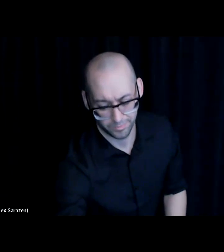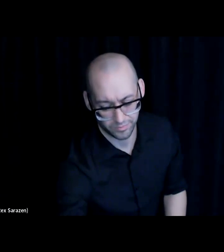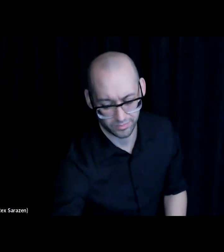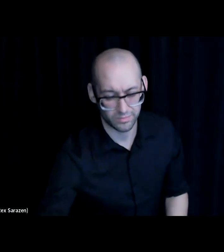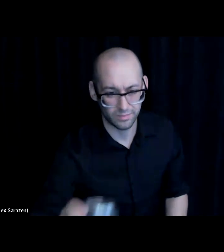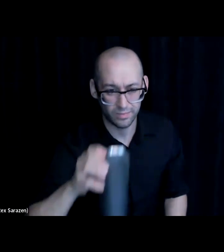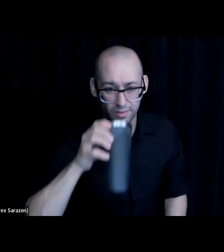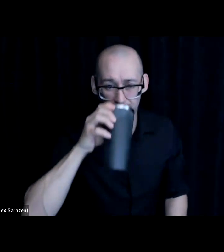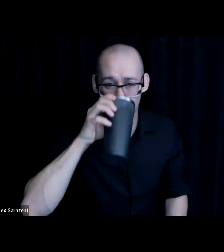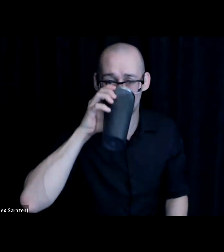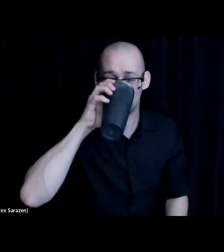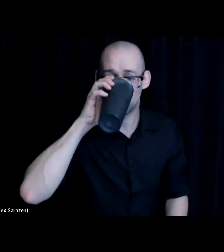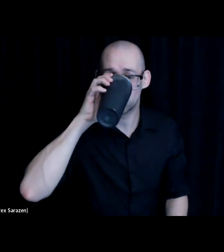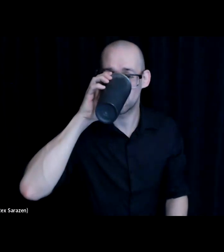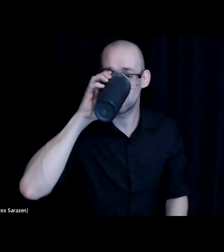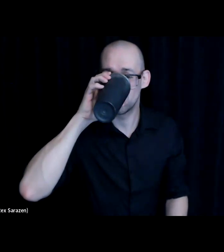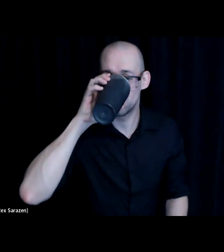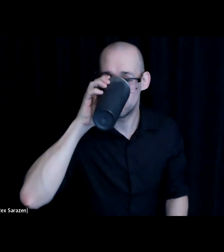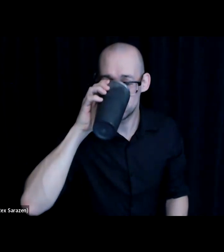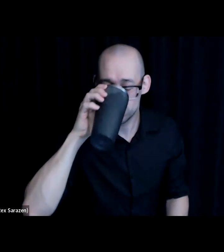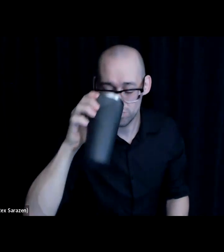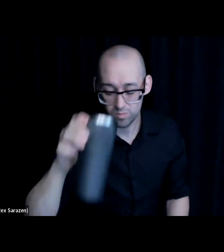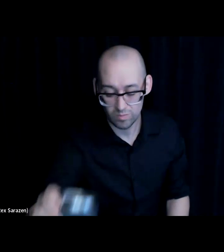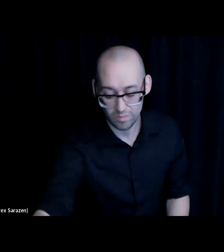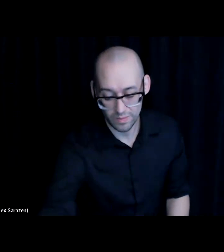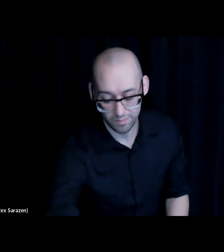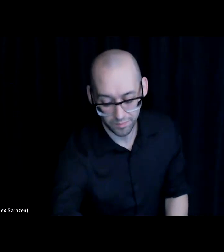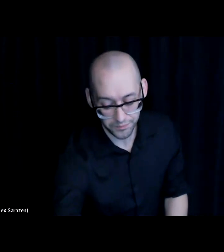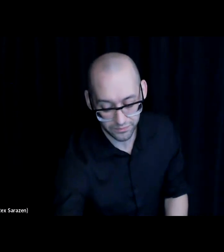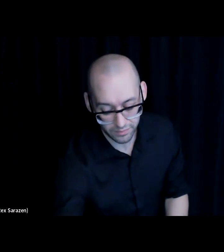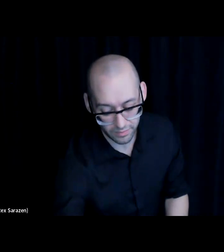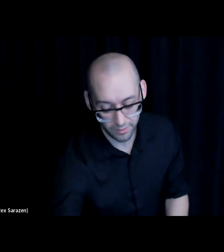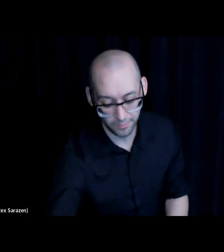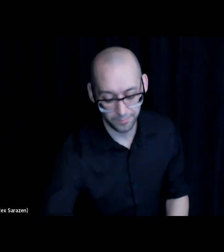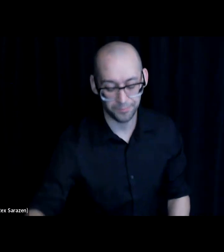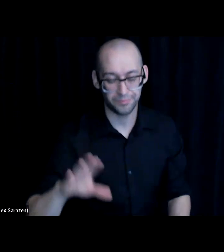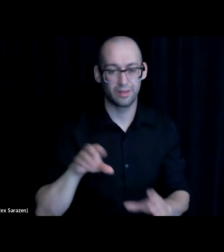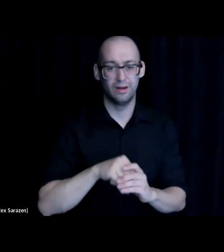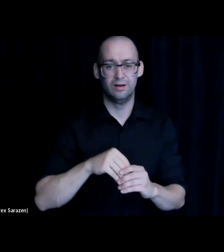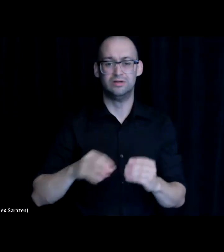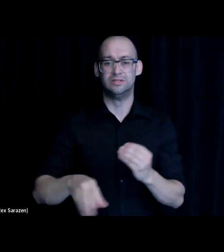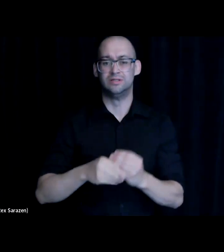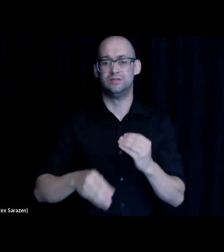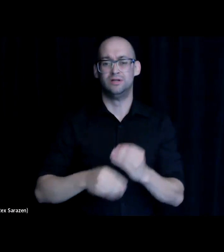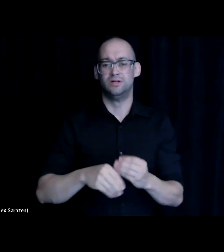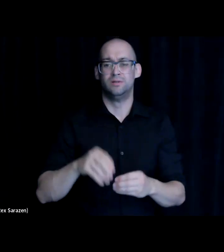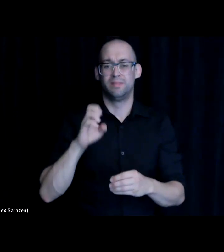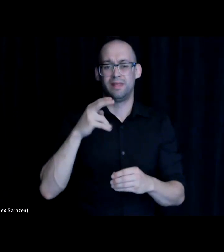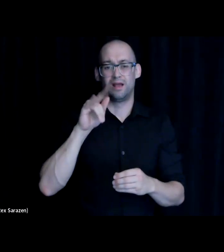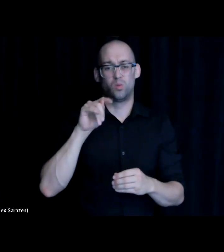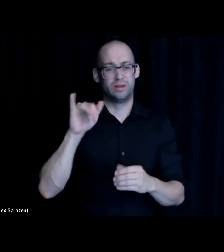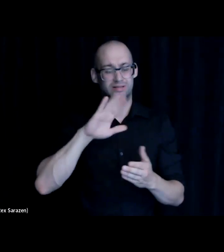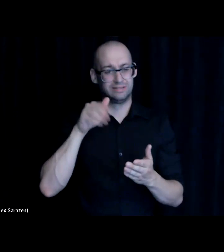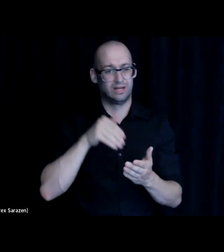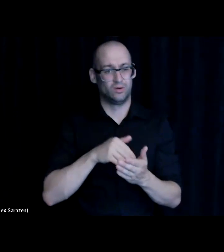sorry about that. What the digital equity strategies that we've done at our campus is we have a program called the